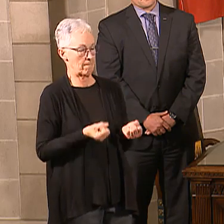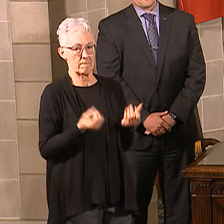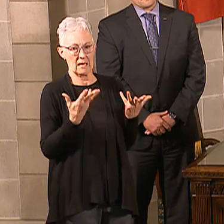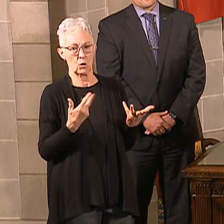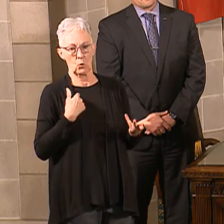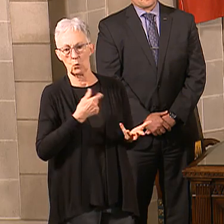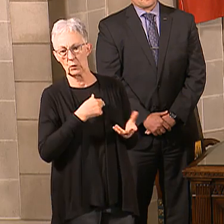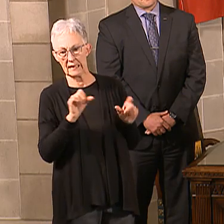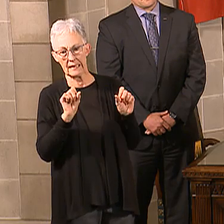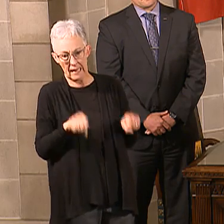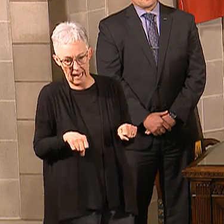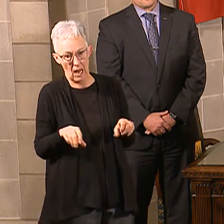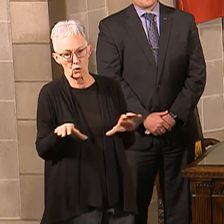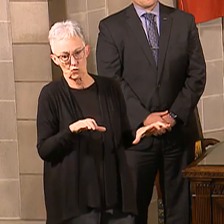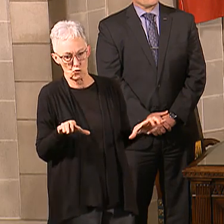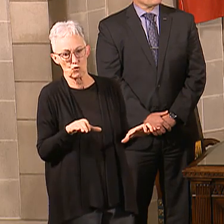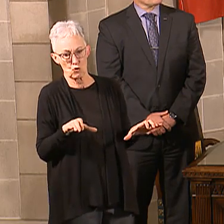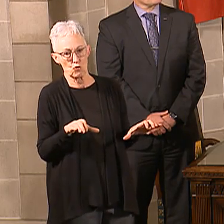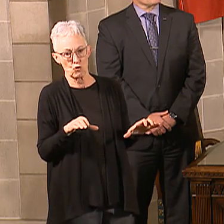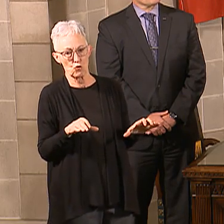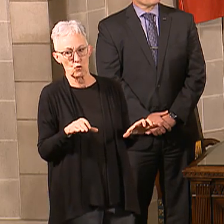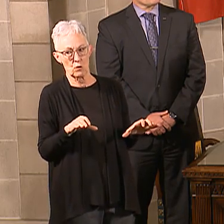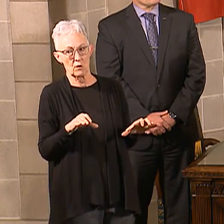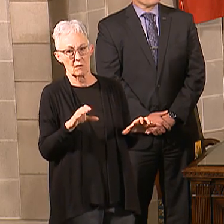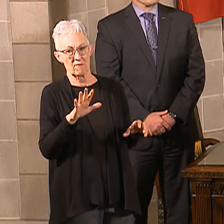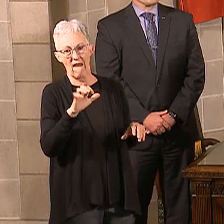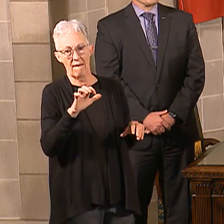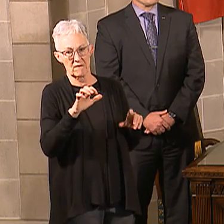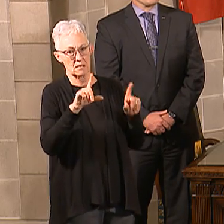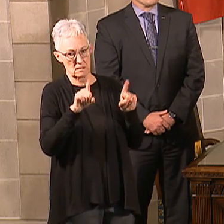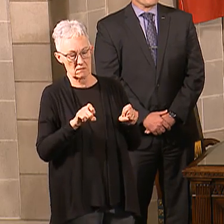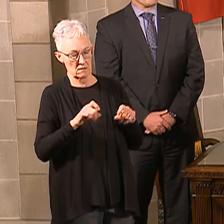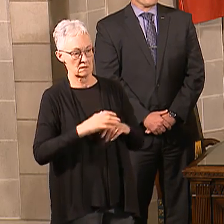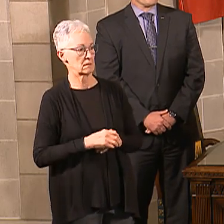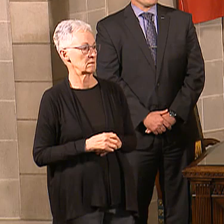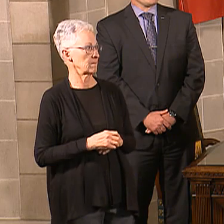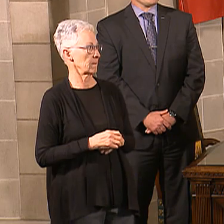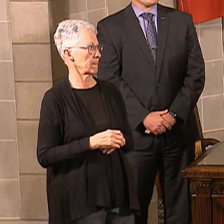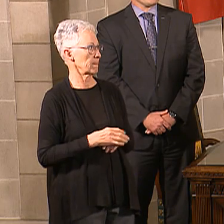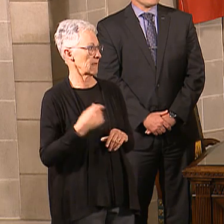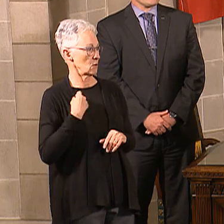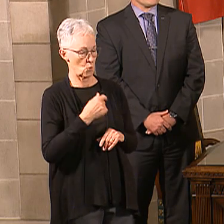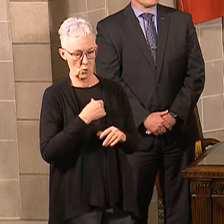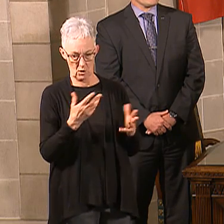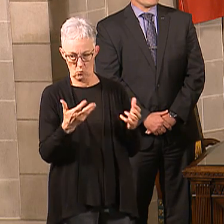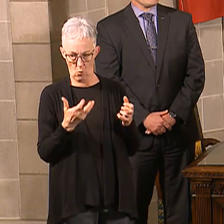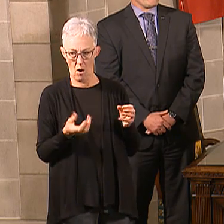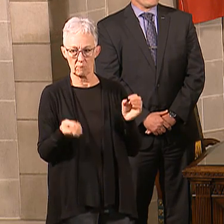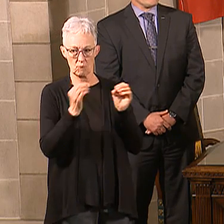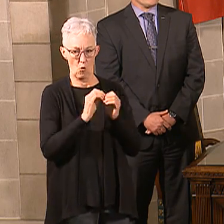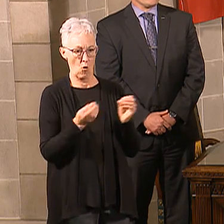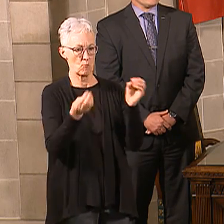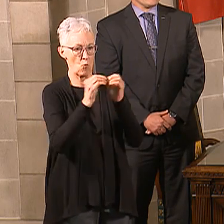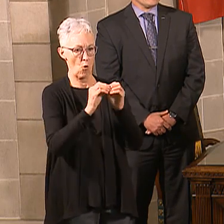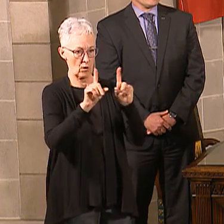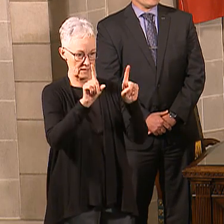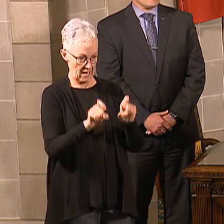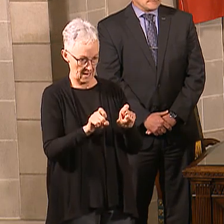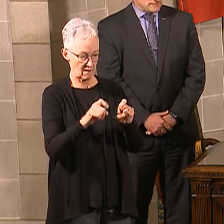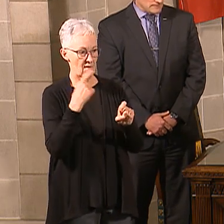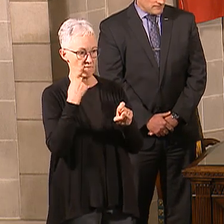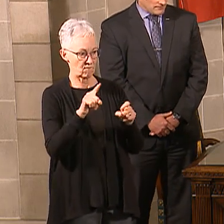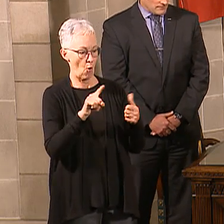we believe we are. And so, and obviously, as we want to ramp up the testing more, we're going to be extending it to our first responders,